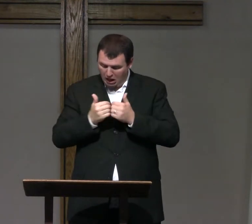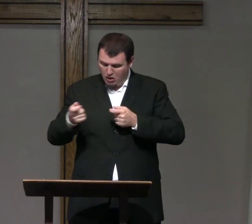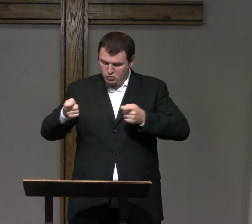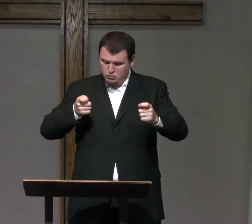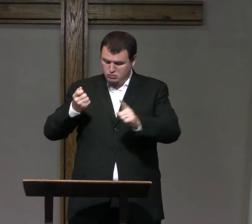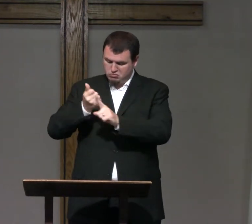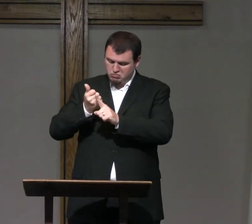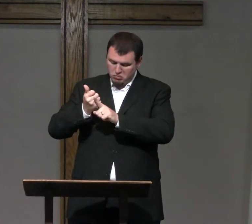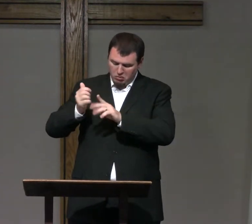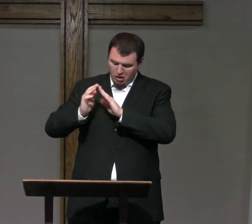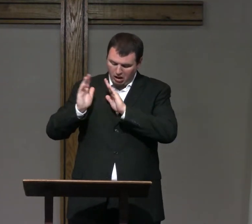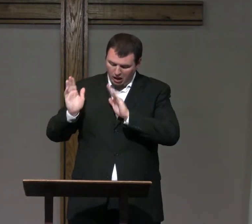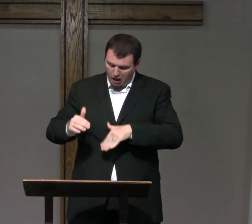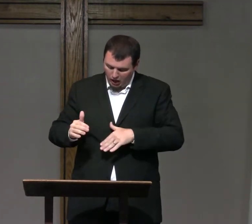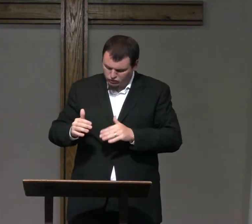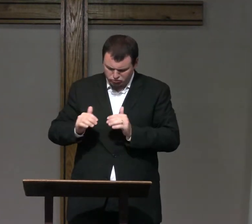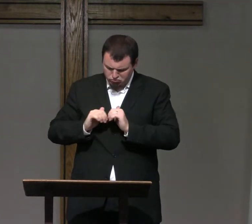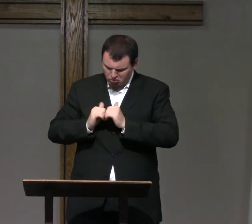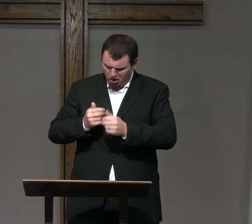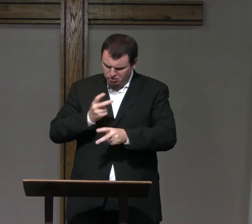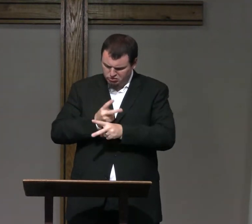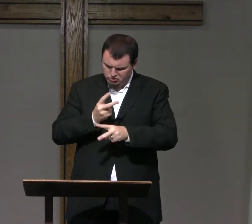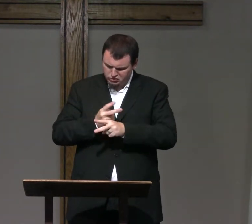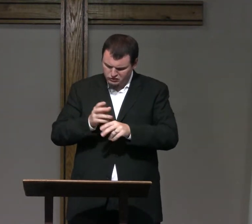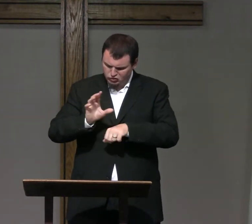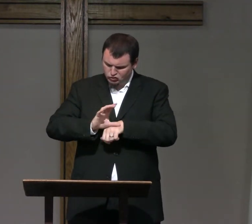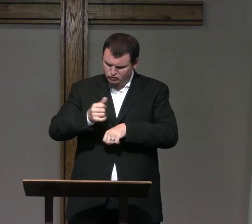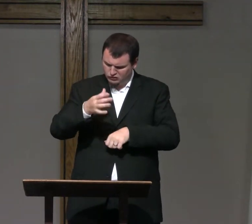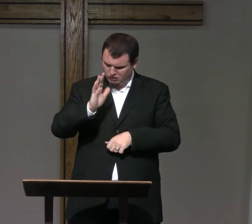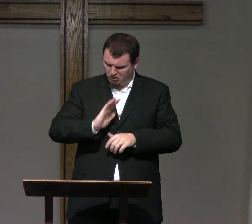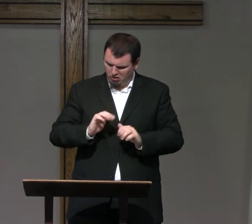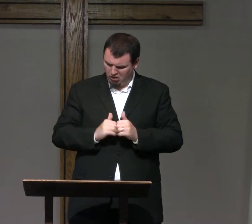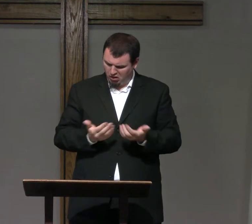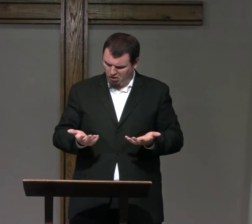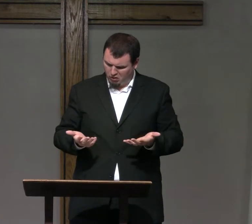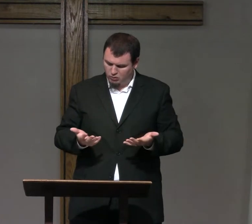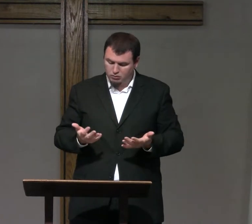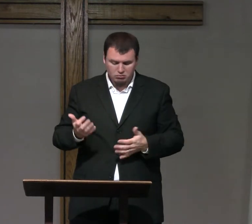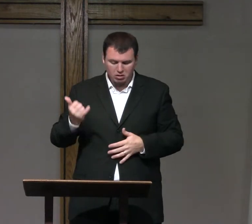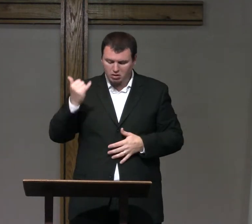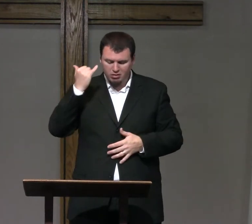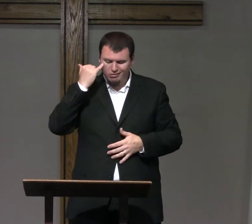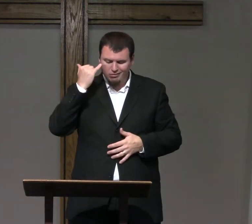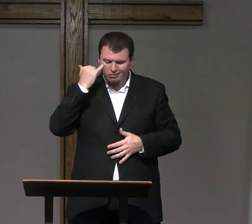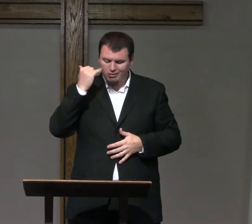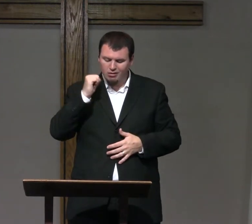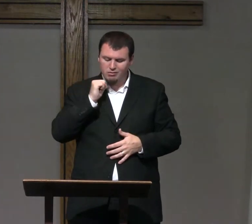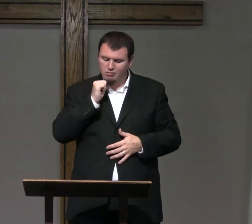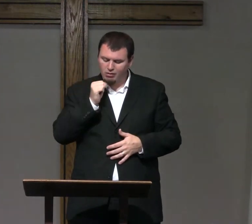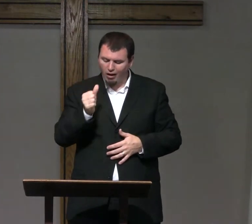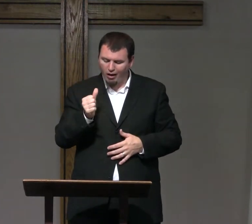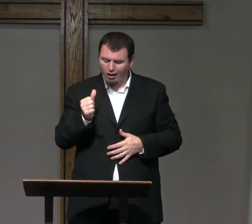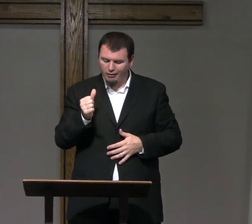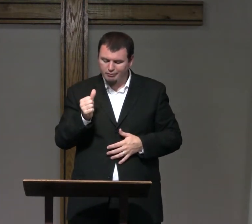For if a man have not house, he will his own house. How shall he take care of the church of God?